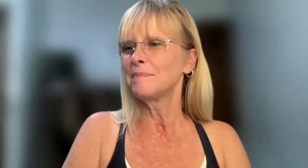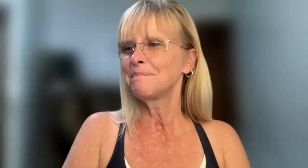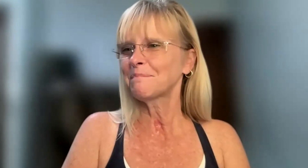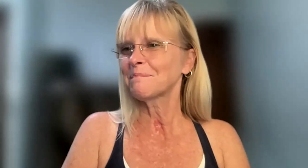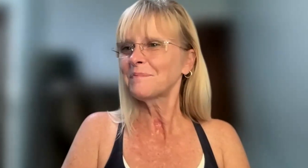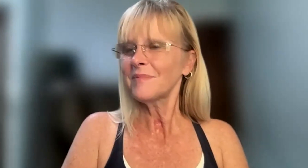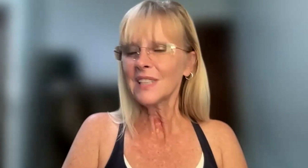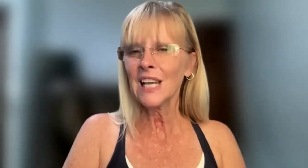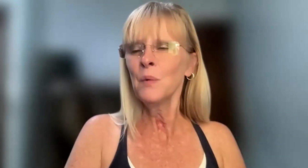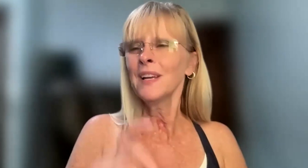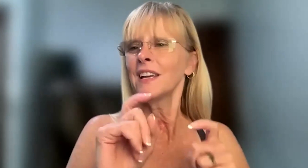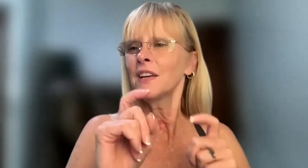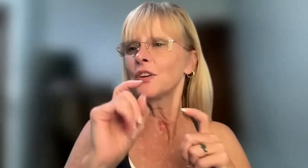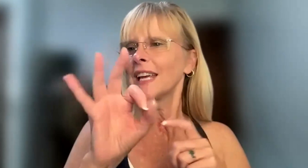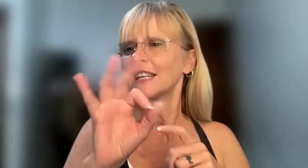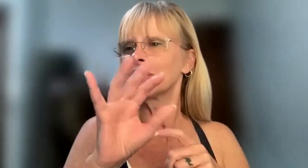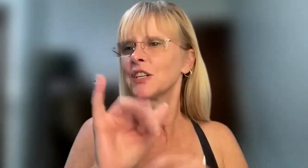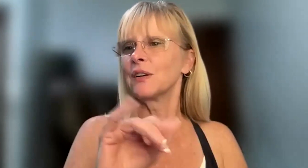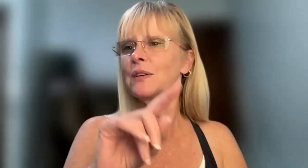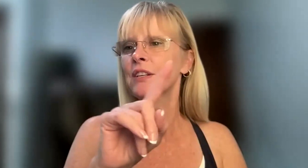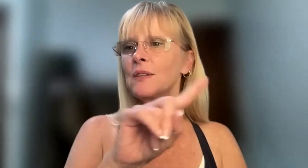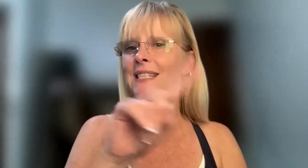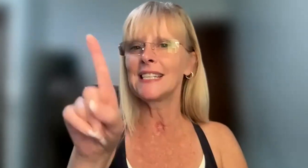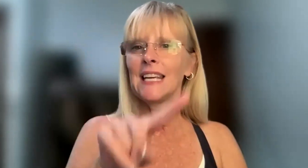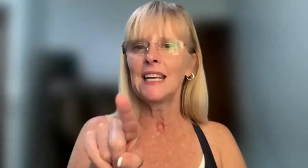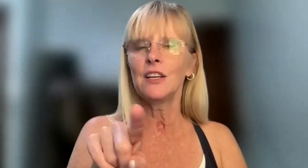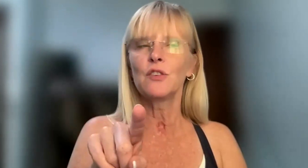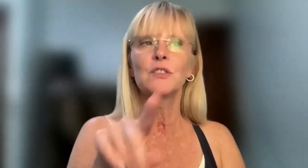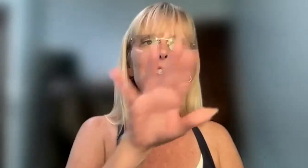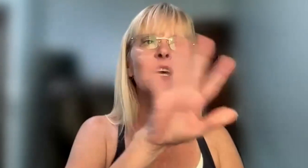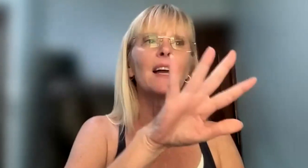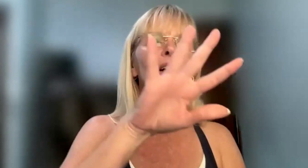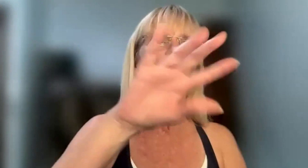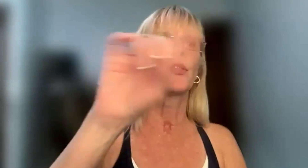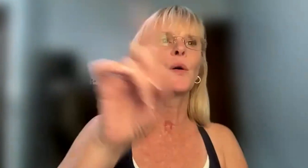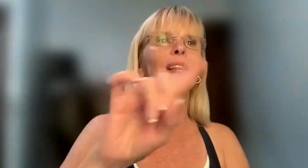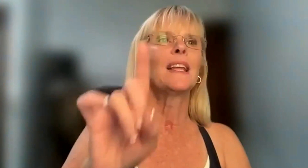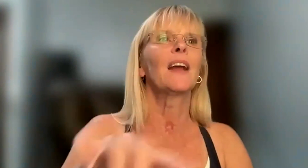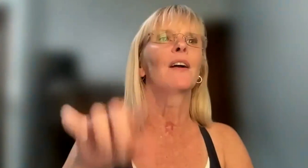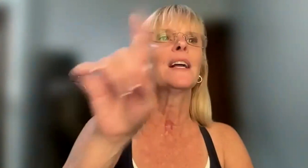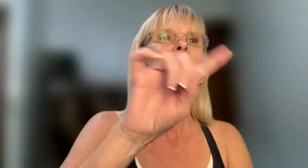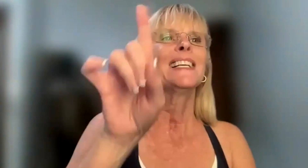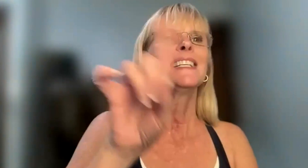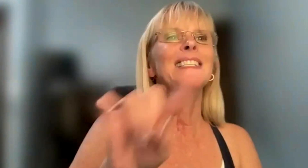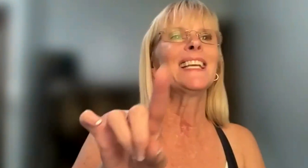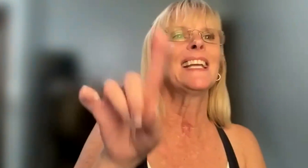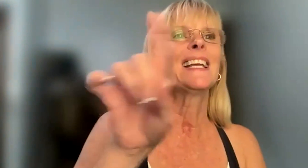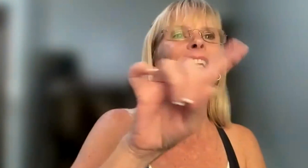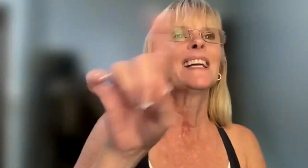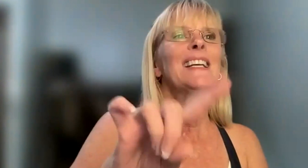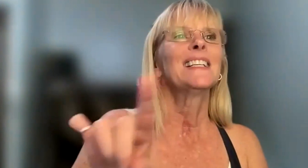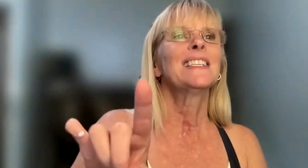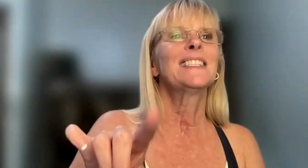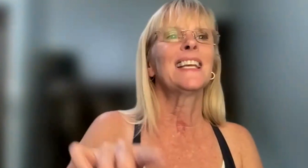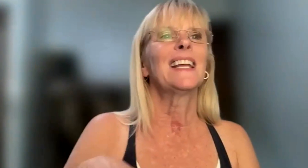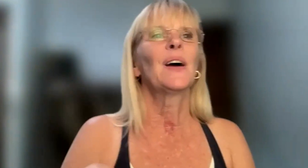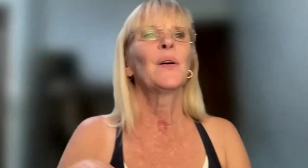And we can give you hints too. So Z, you just kind of throw it in the air. Z,